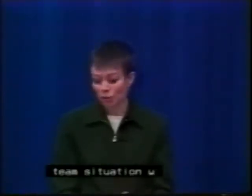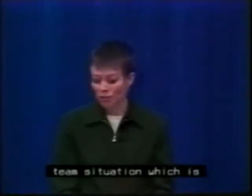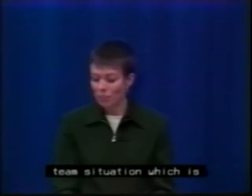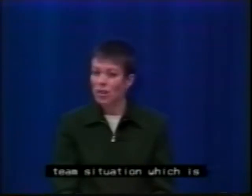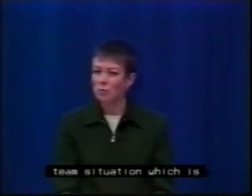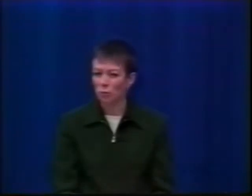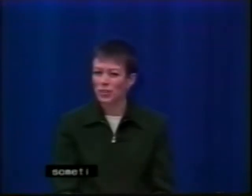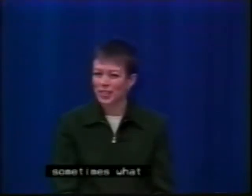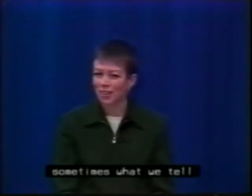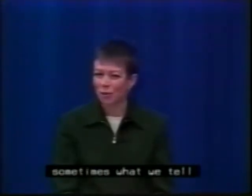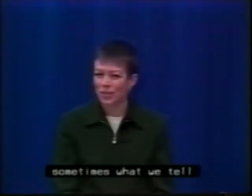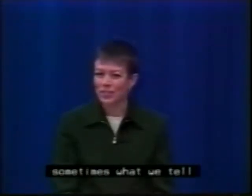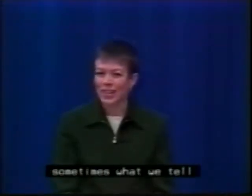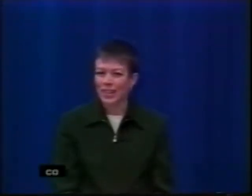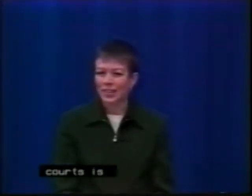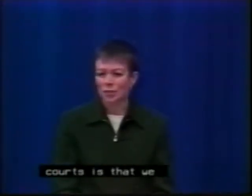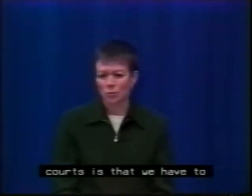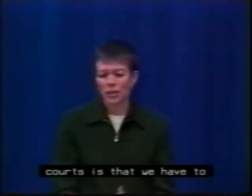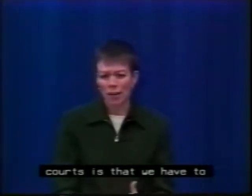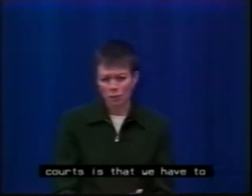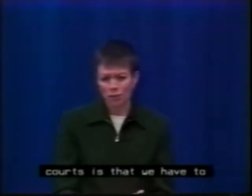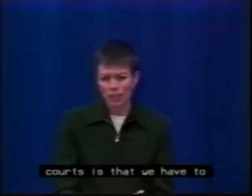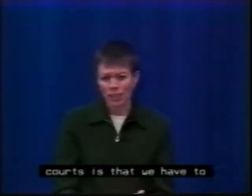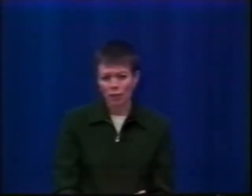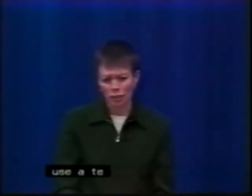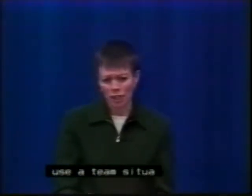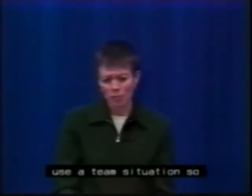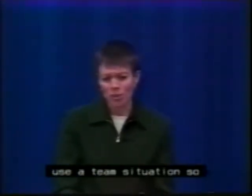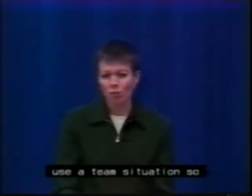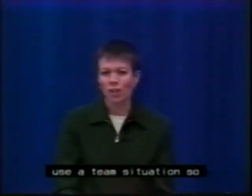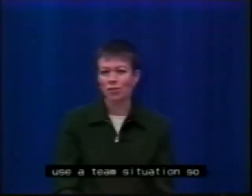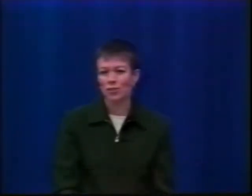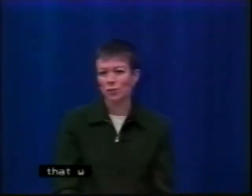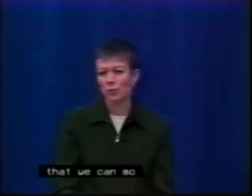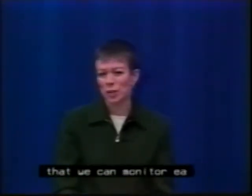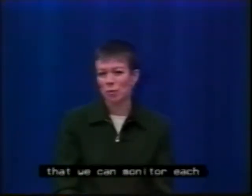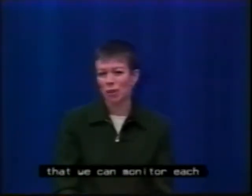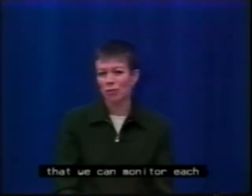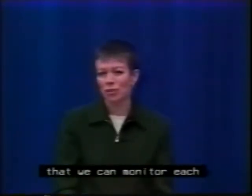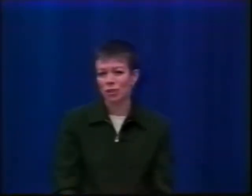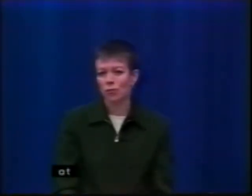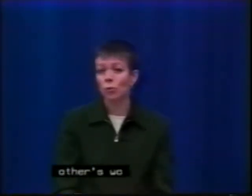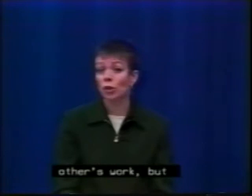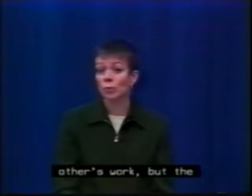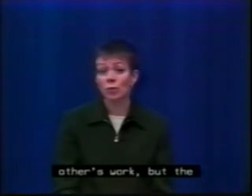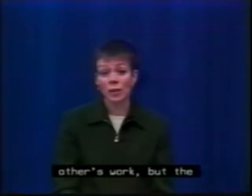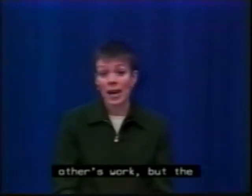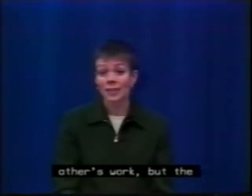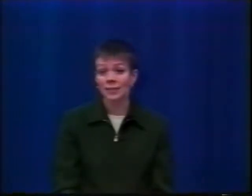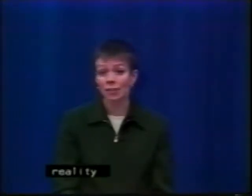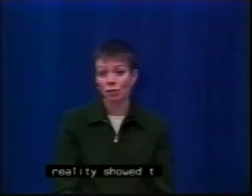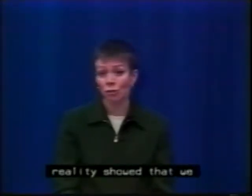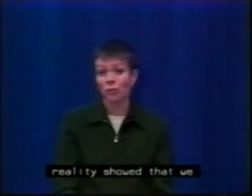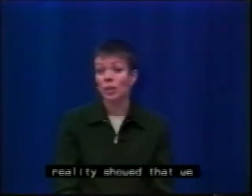which is sometimes what we tell courts, is that we have to use a team situation so that we can monitor each other's work, but the reality showed that we